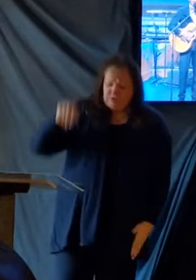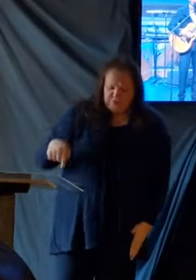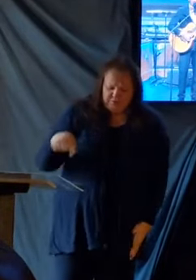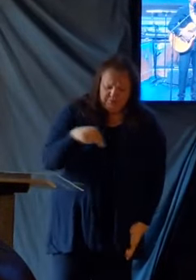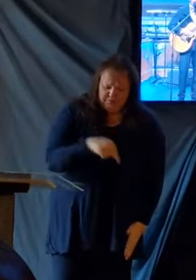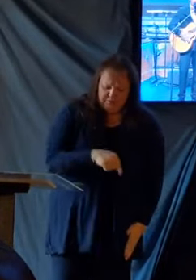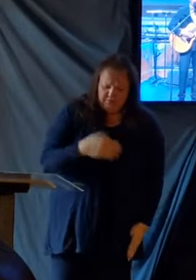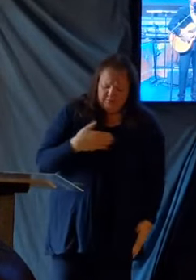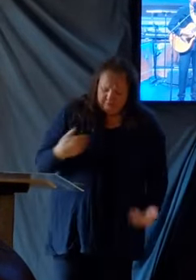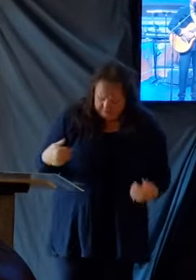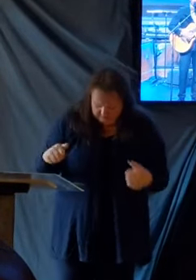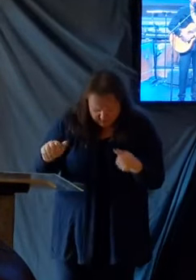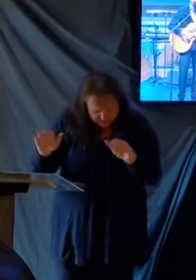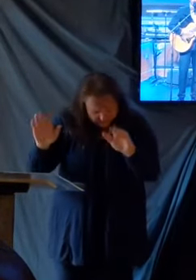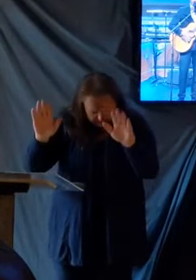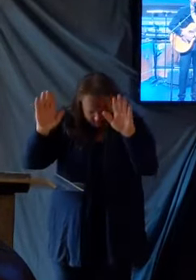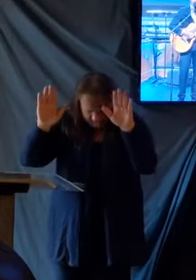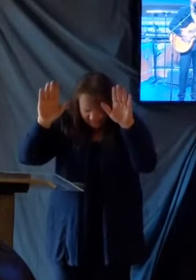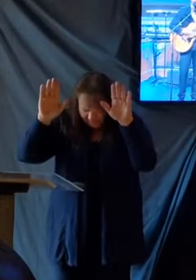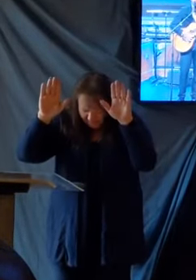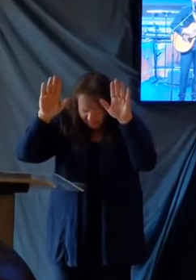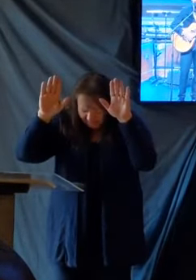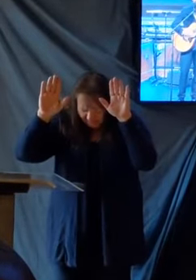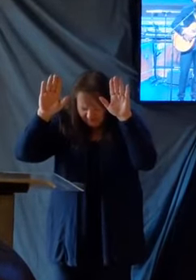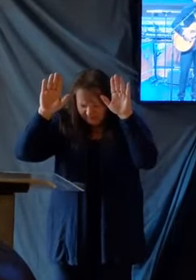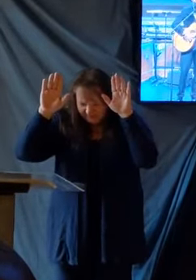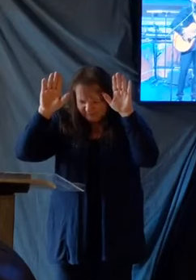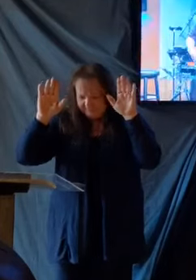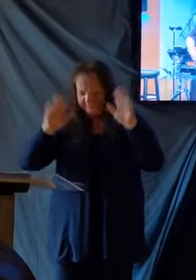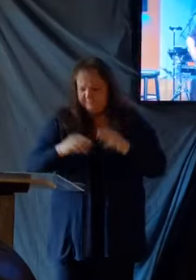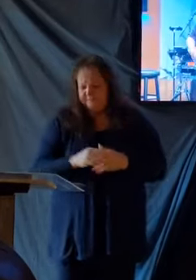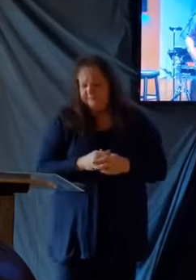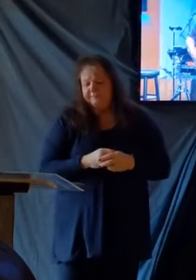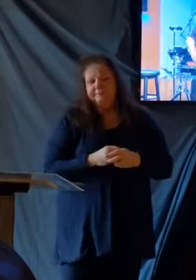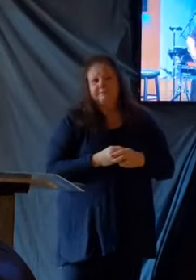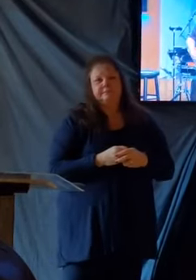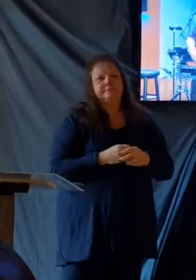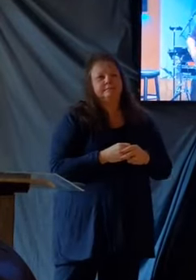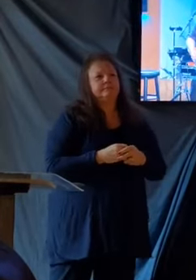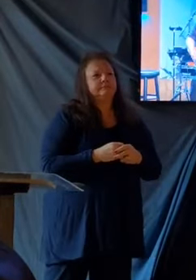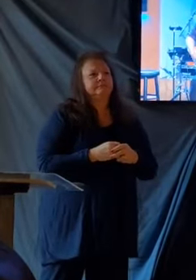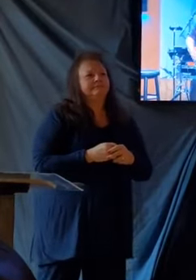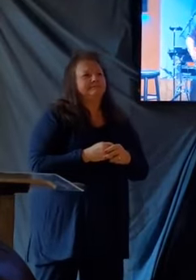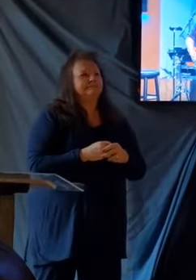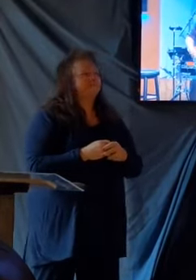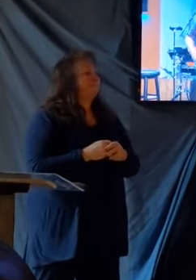I lay my life.